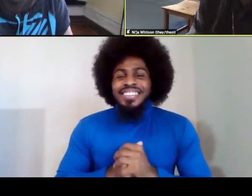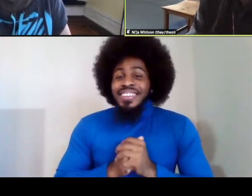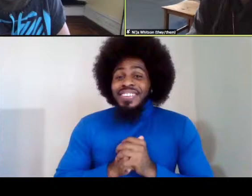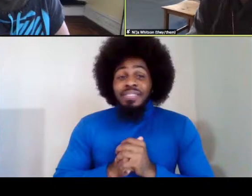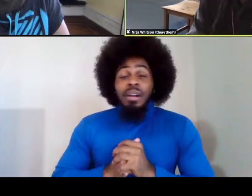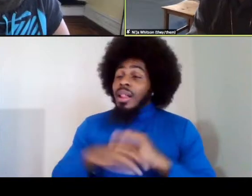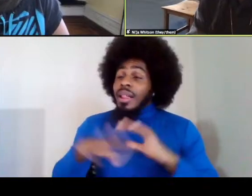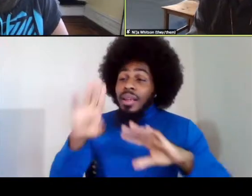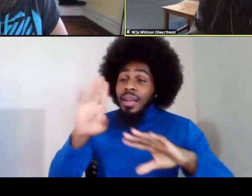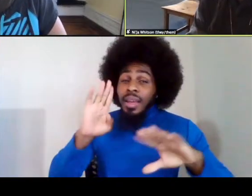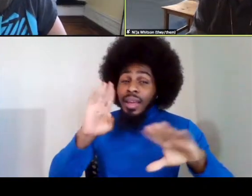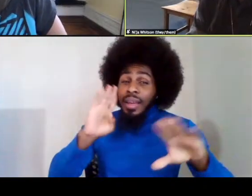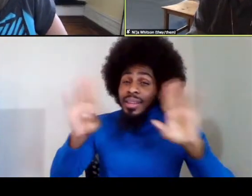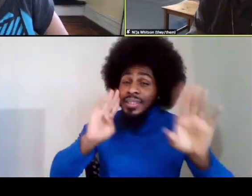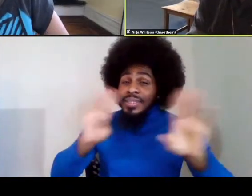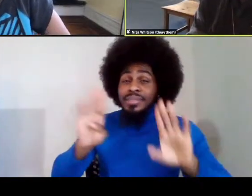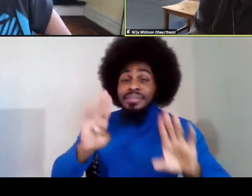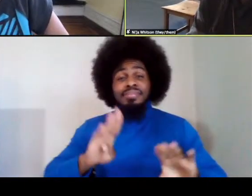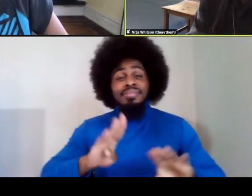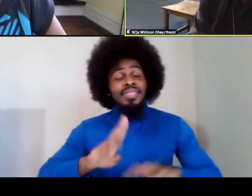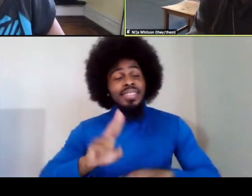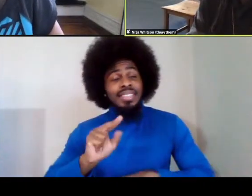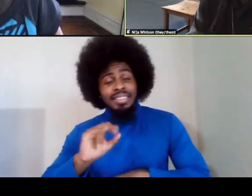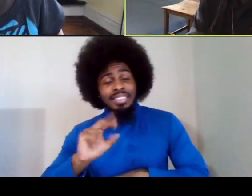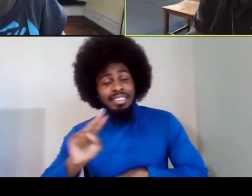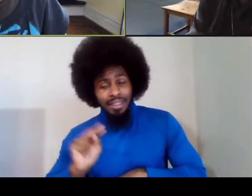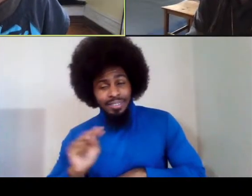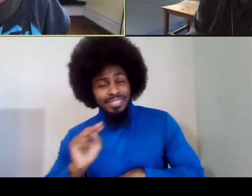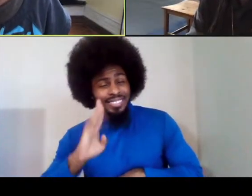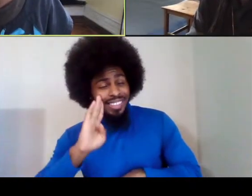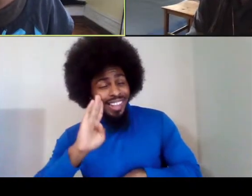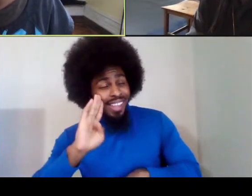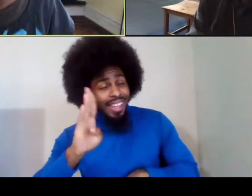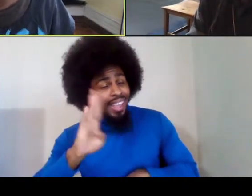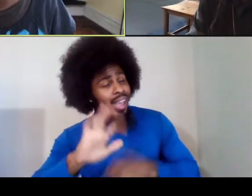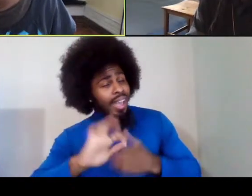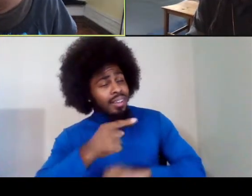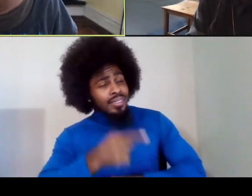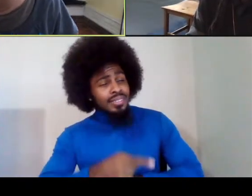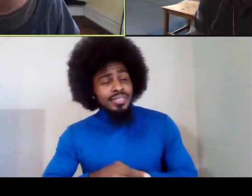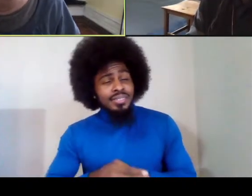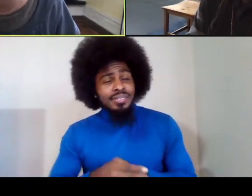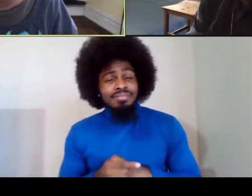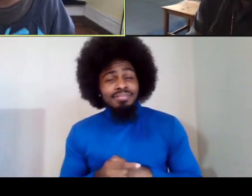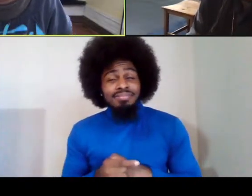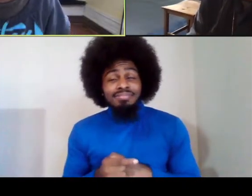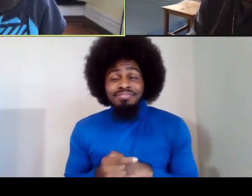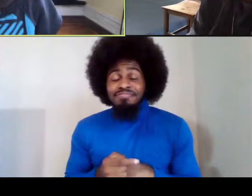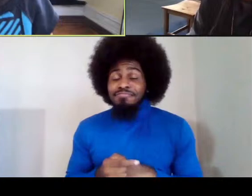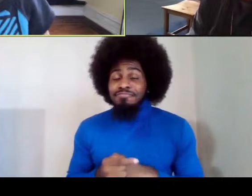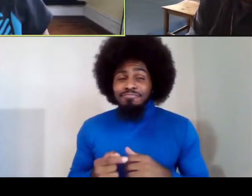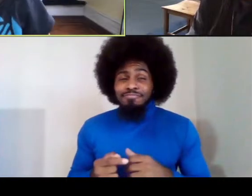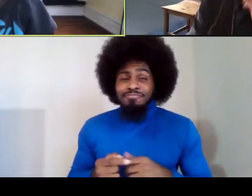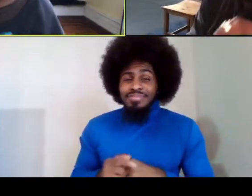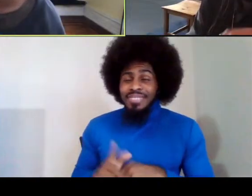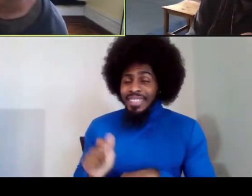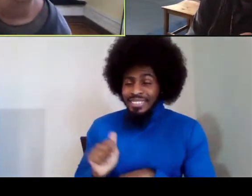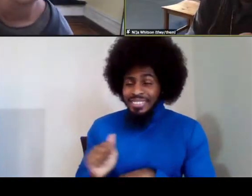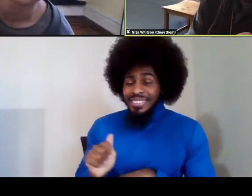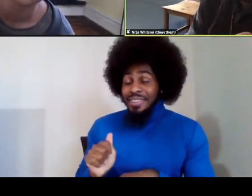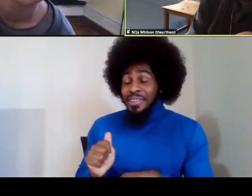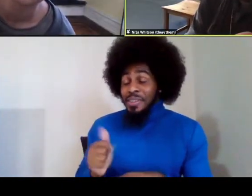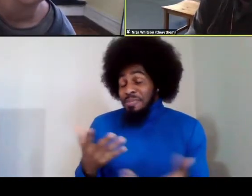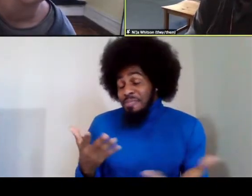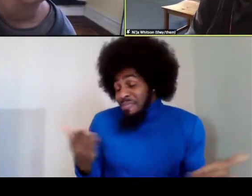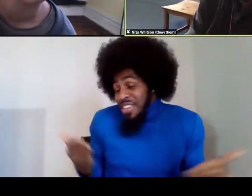Nyjah. Hey, ma'am, how are you? I'm all right. You know, I'm out here. How you doing? I'm